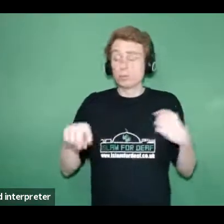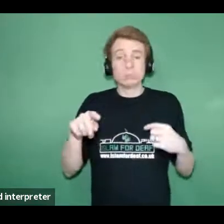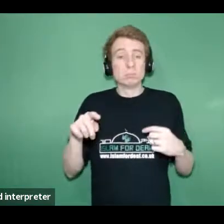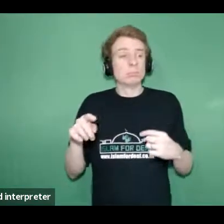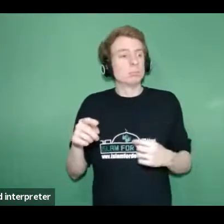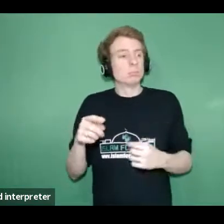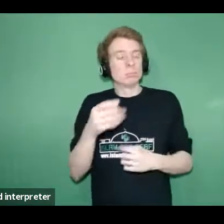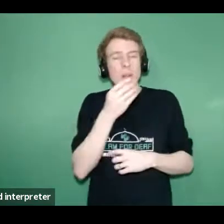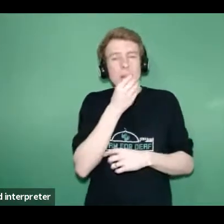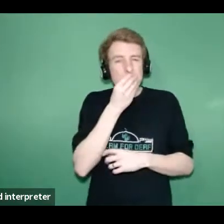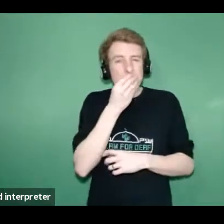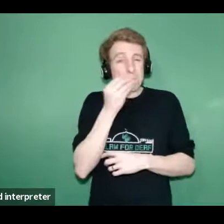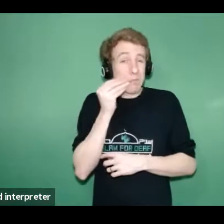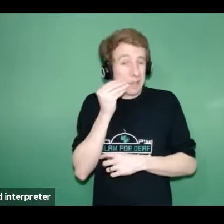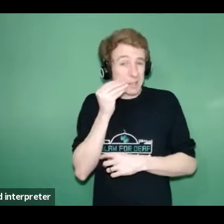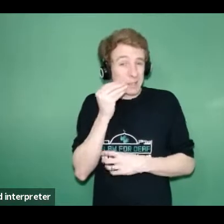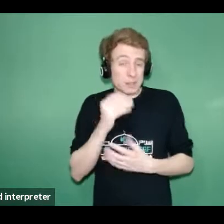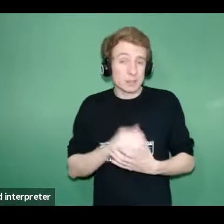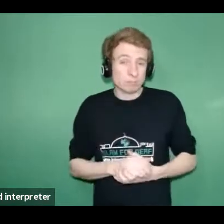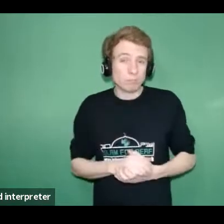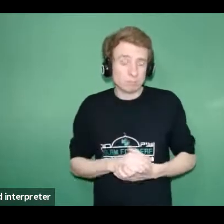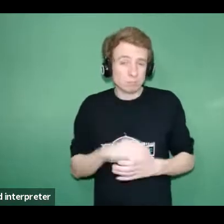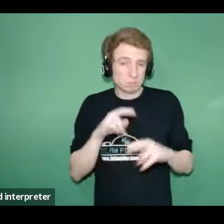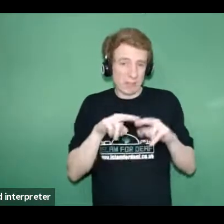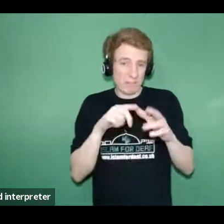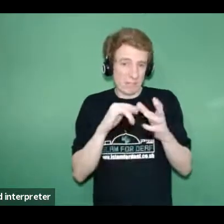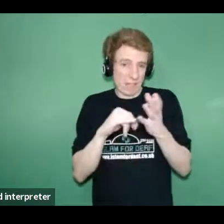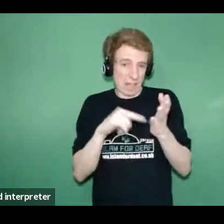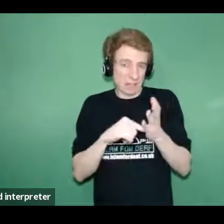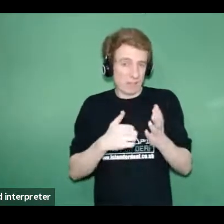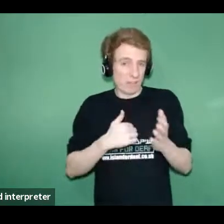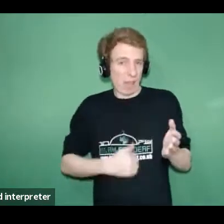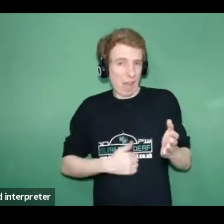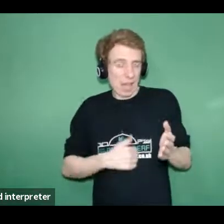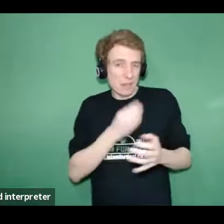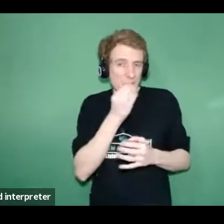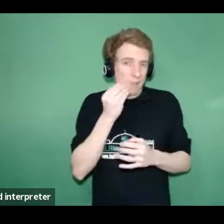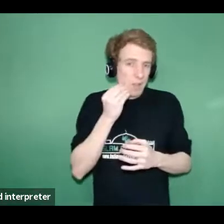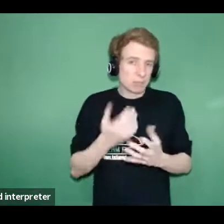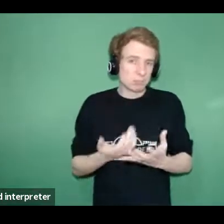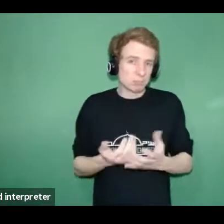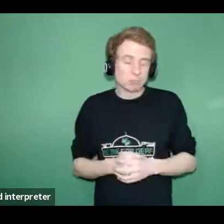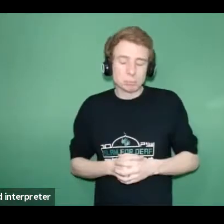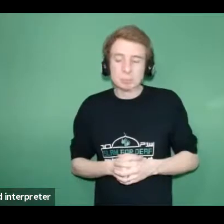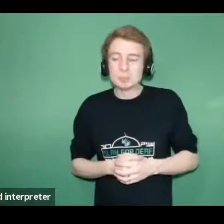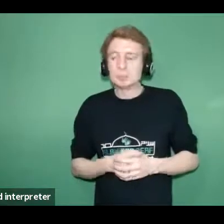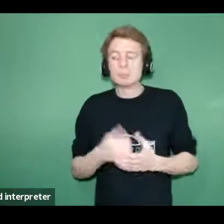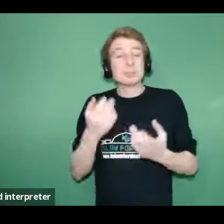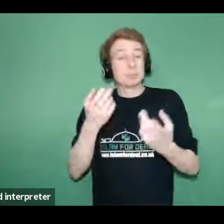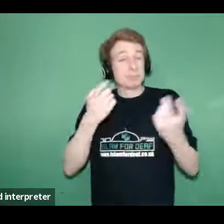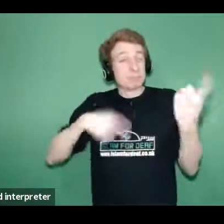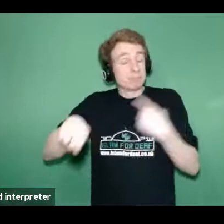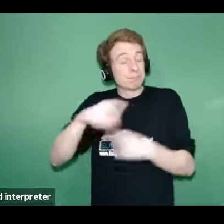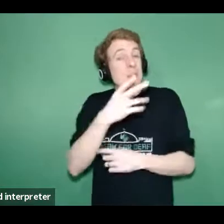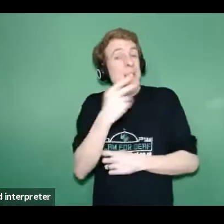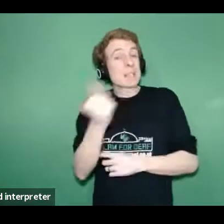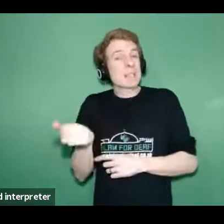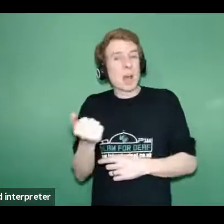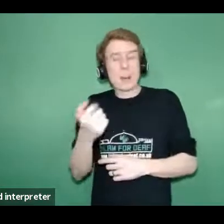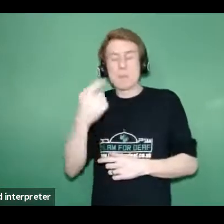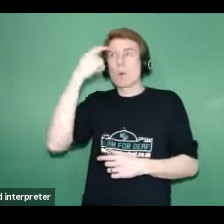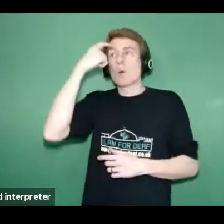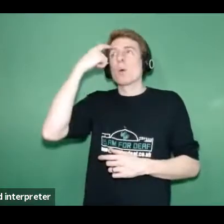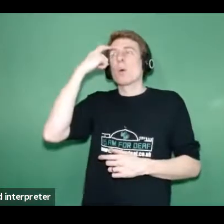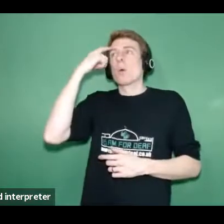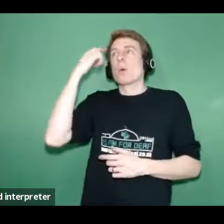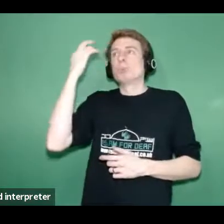the meal that they'll break their fast on, or the pre-dawn meal where they will start the fast with, when they're